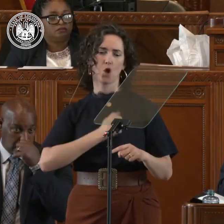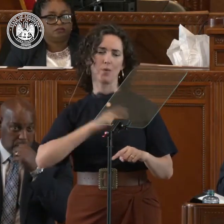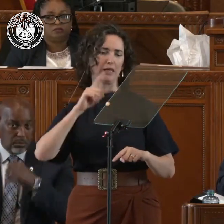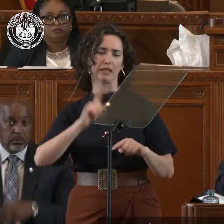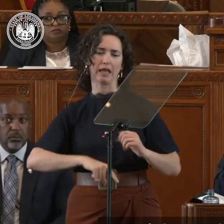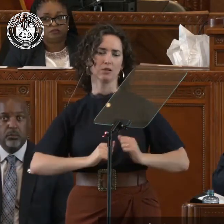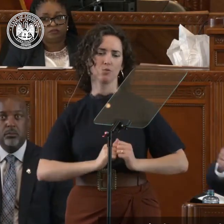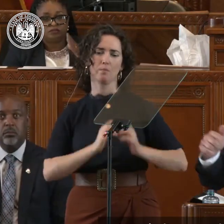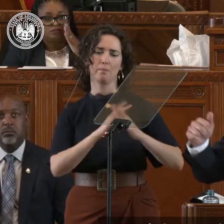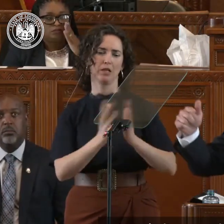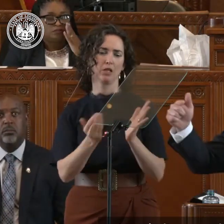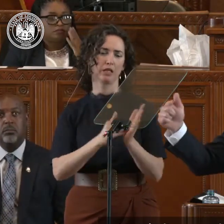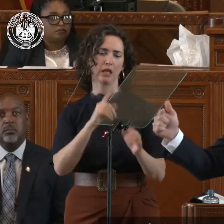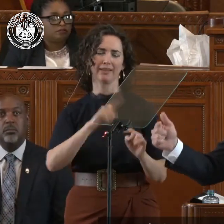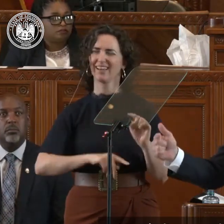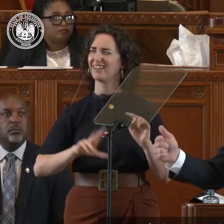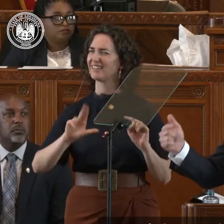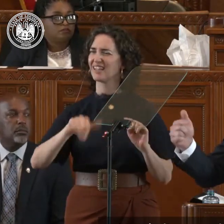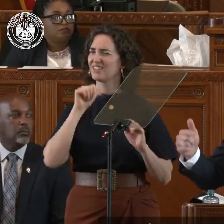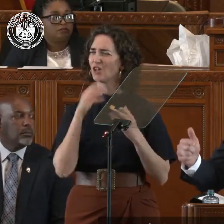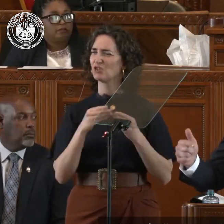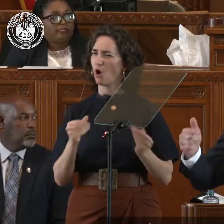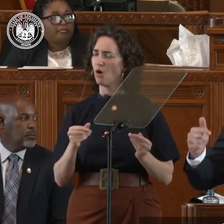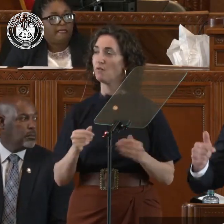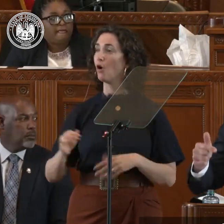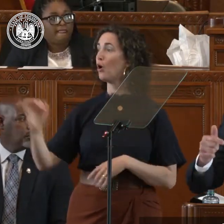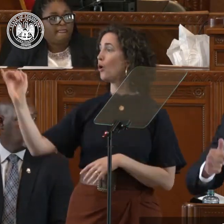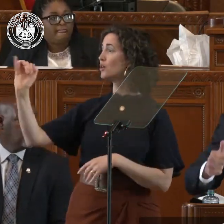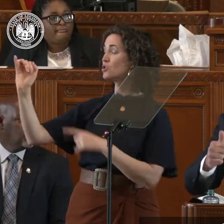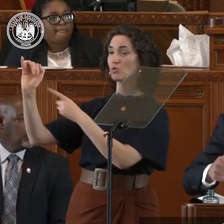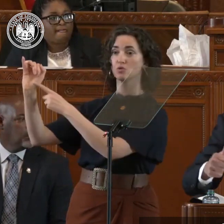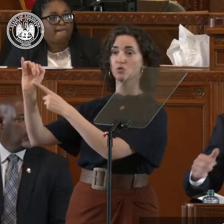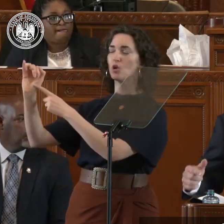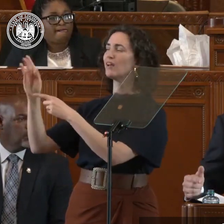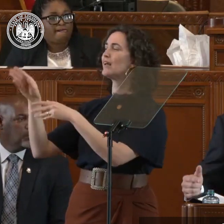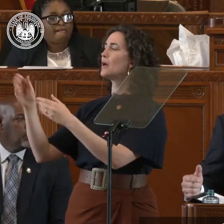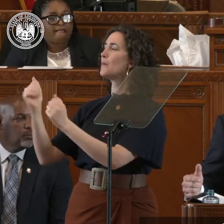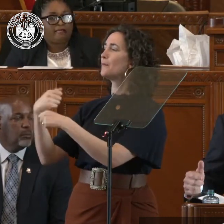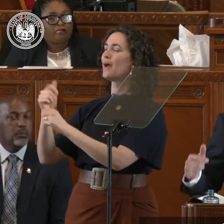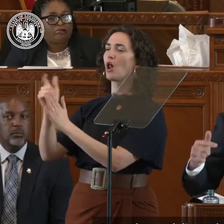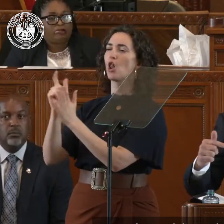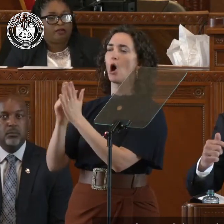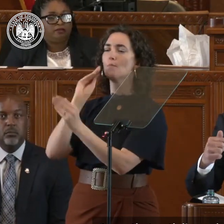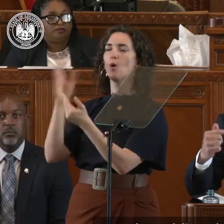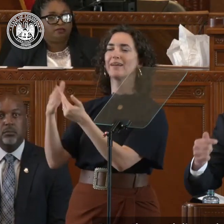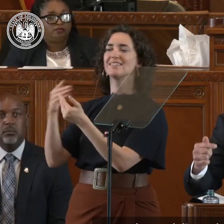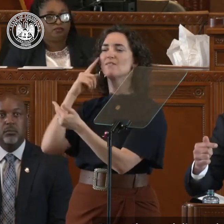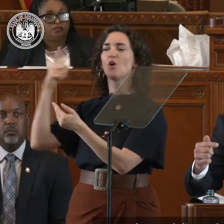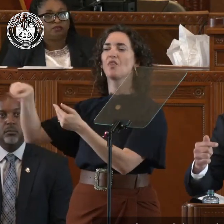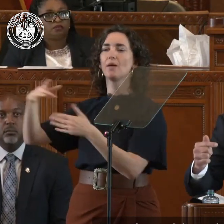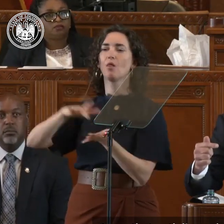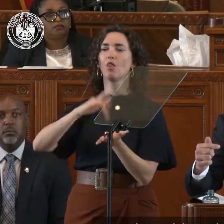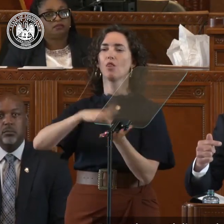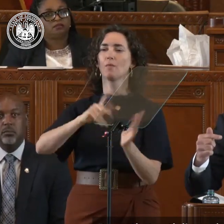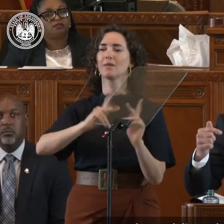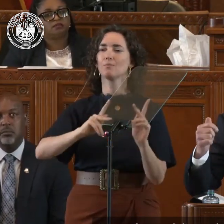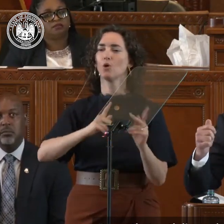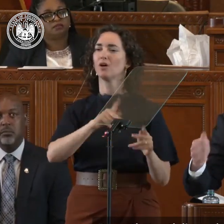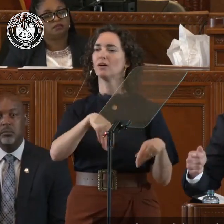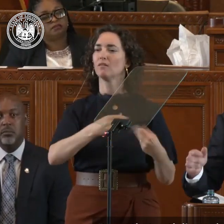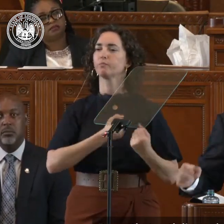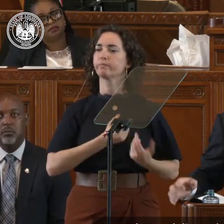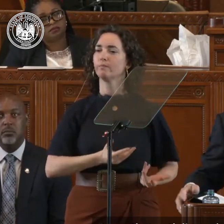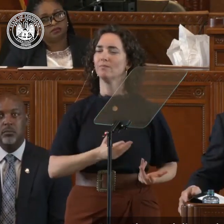storm, or to make it even easier for insurers to wear our people down. Down that path